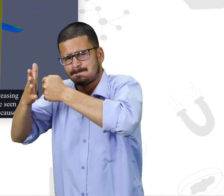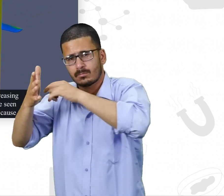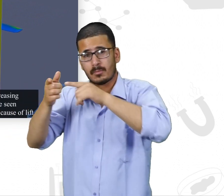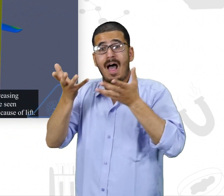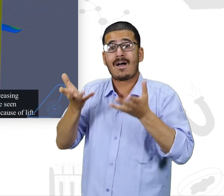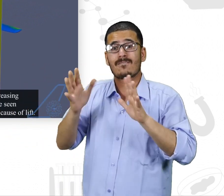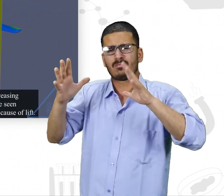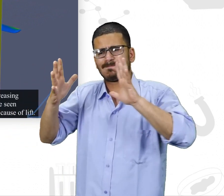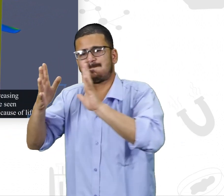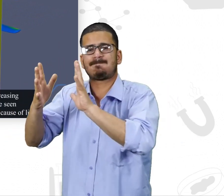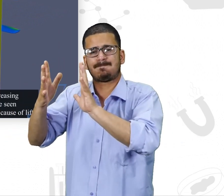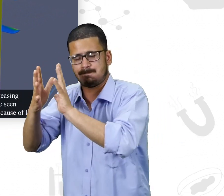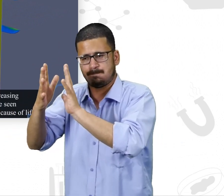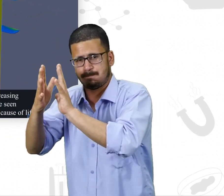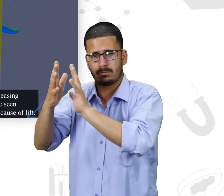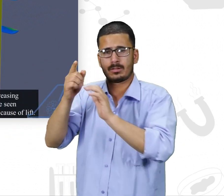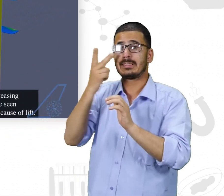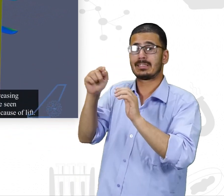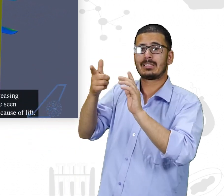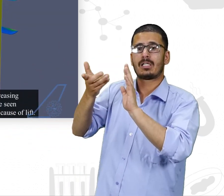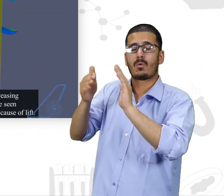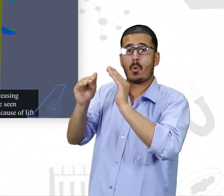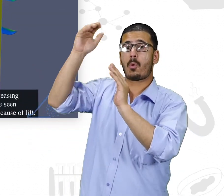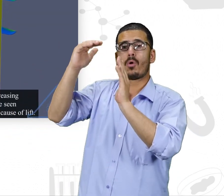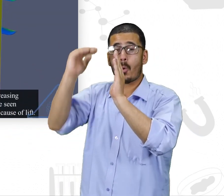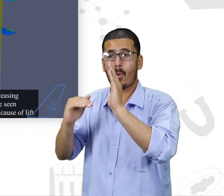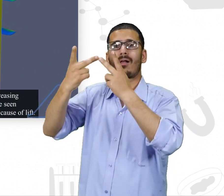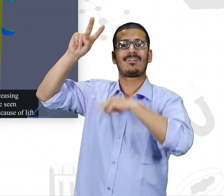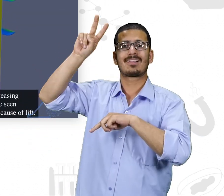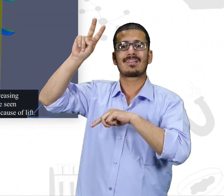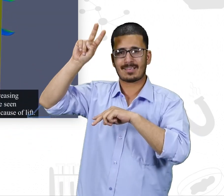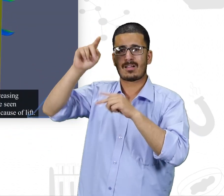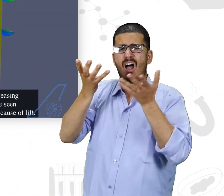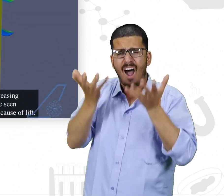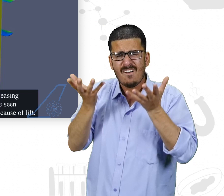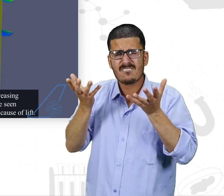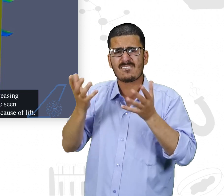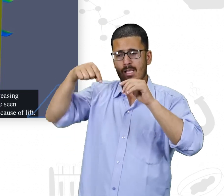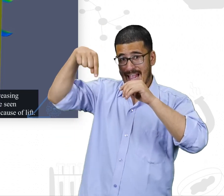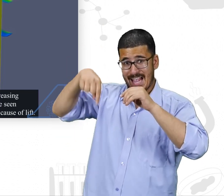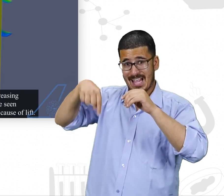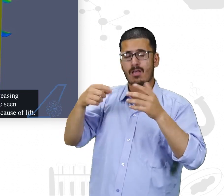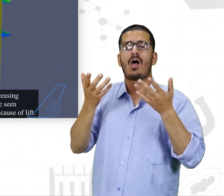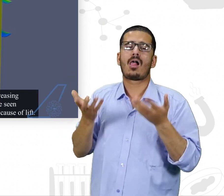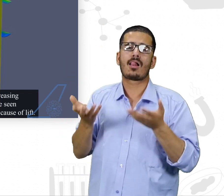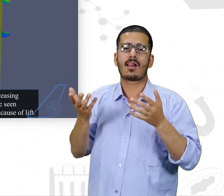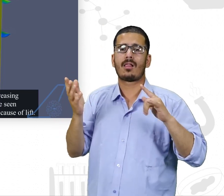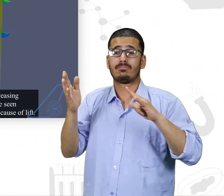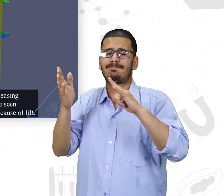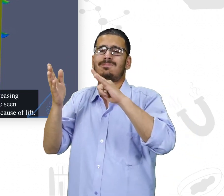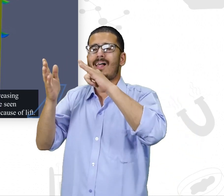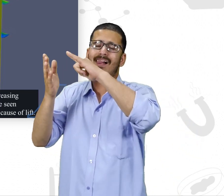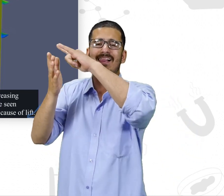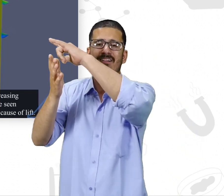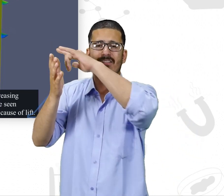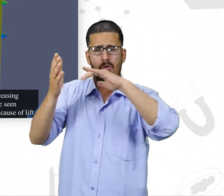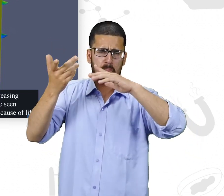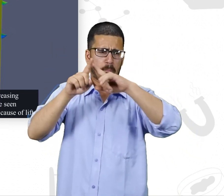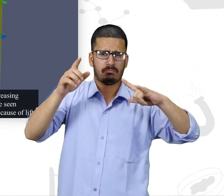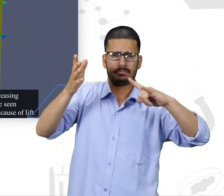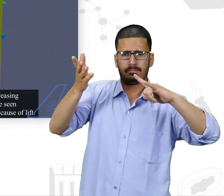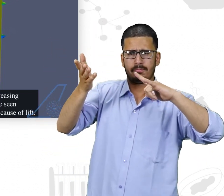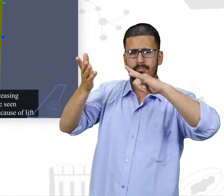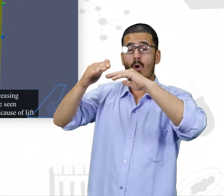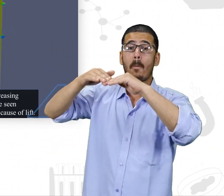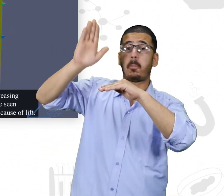Even before the aircraft reaches the plane, pressure started increasing because of the influence of aircraft. Pressure difference can be seen clearly